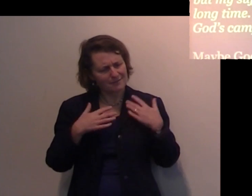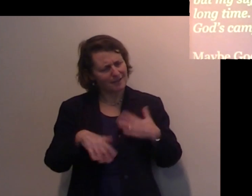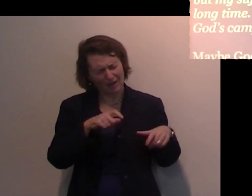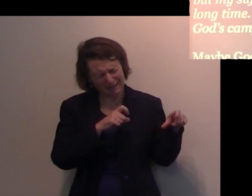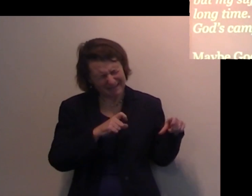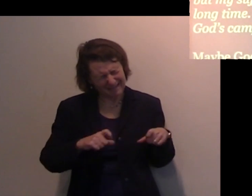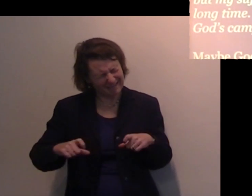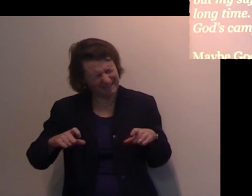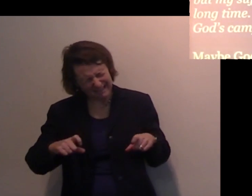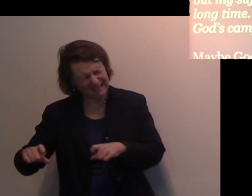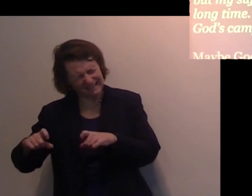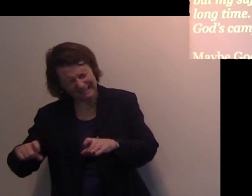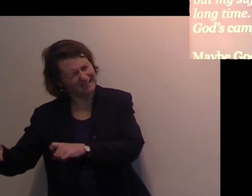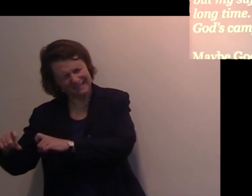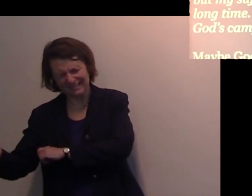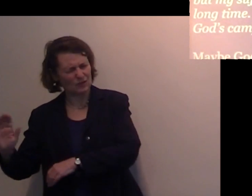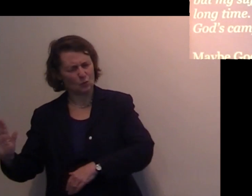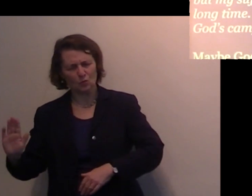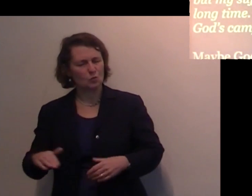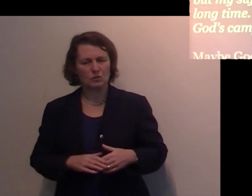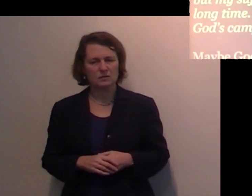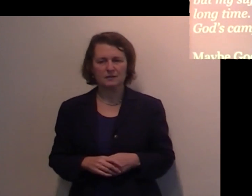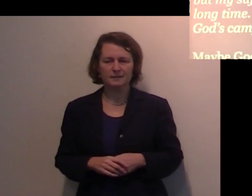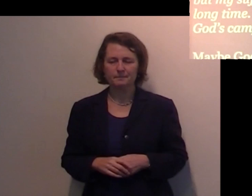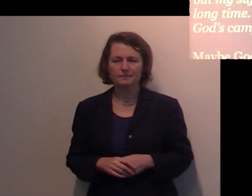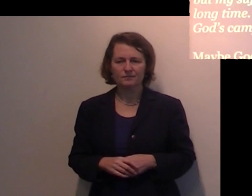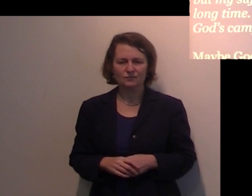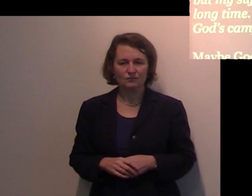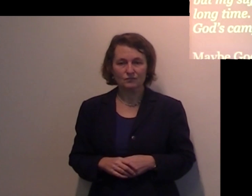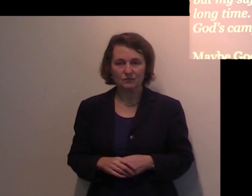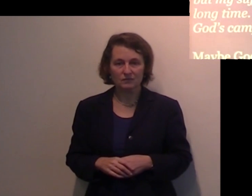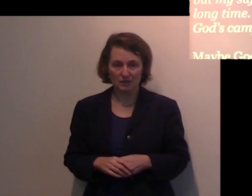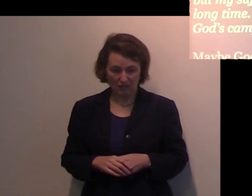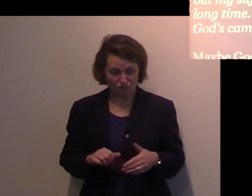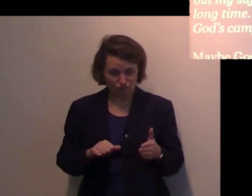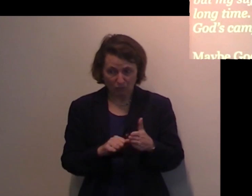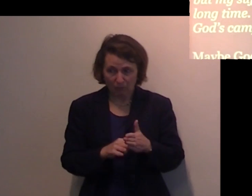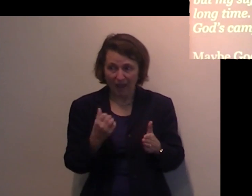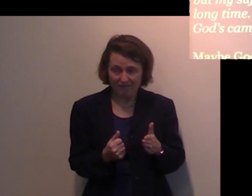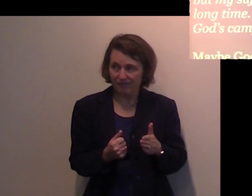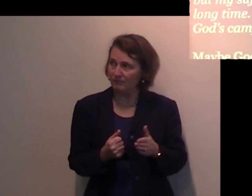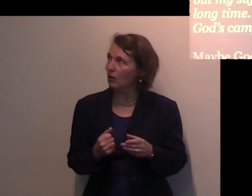for a long time. My problems cannot stop God's campaign,"